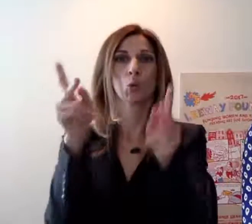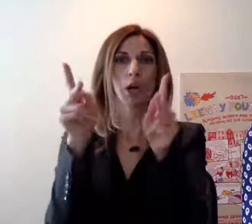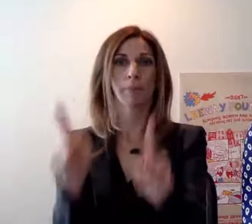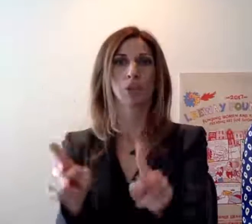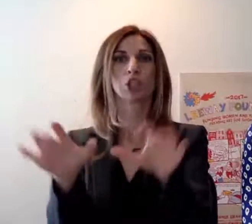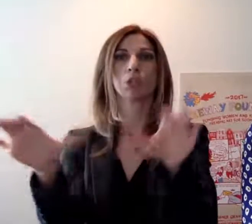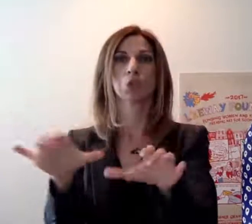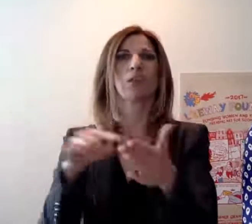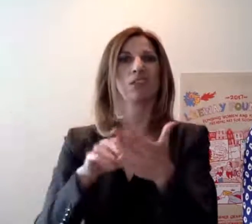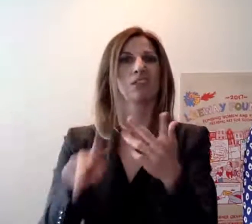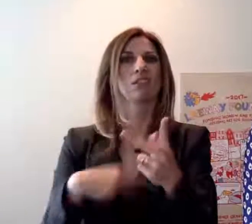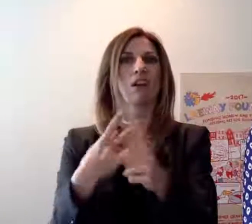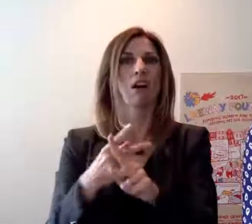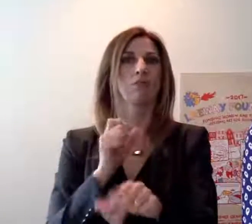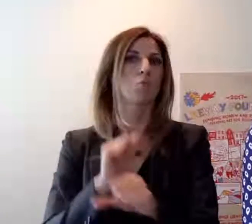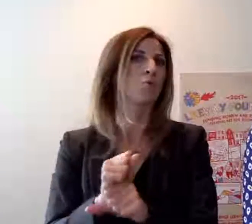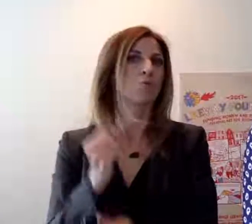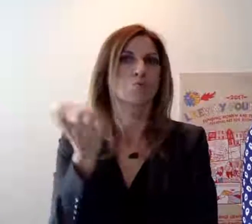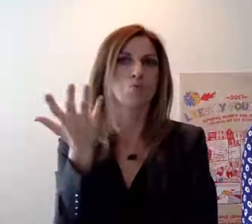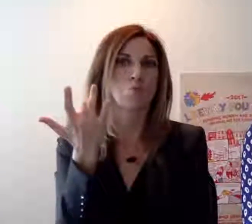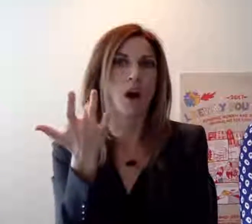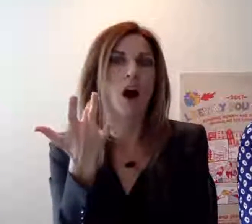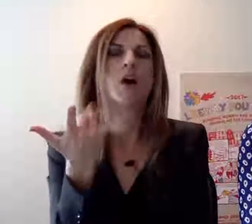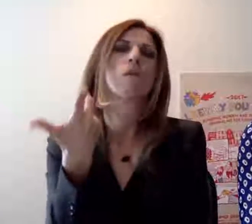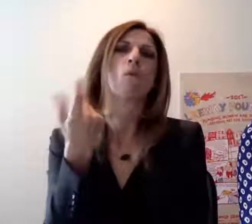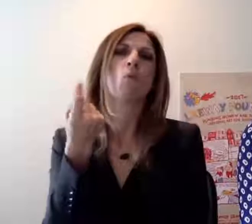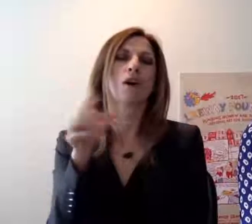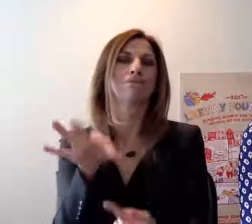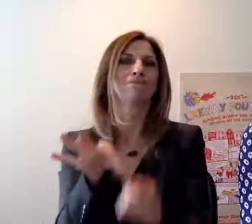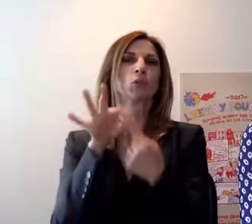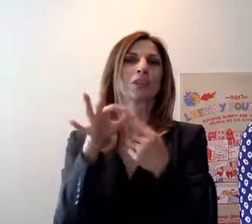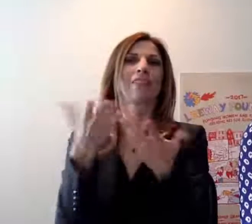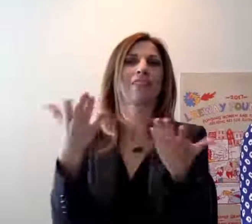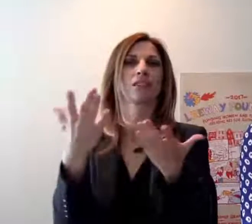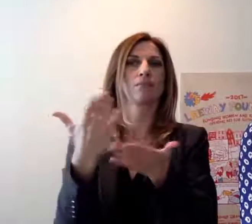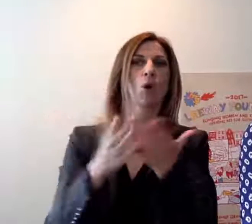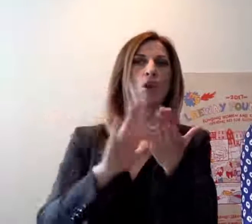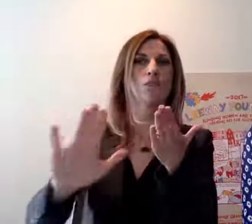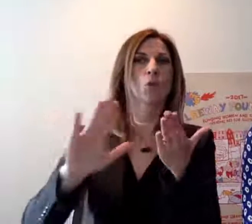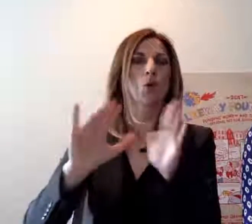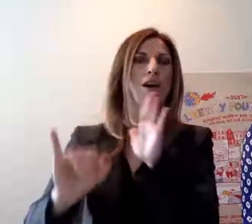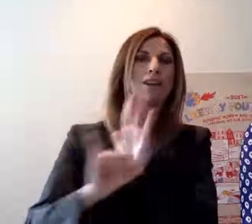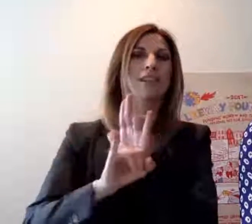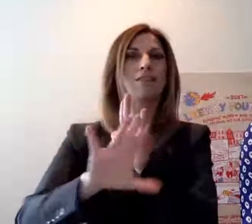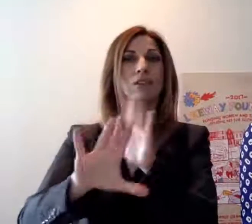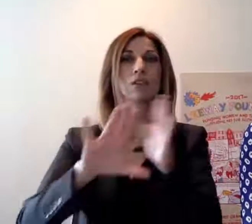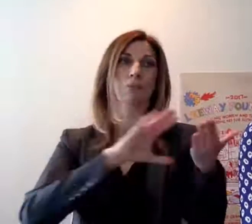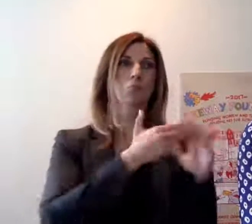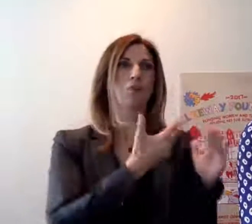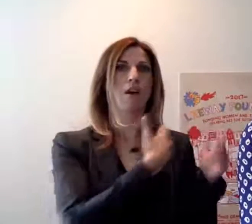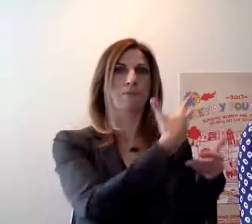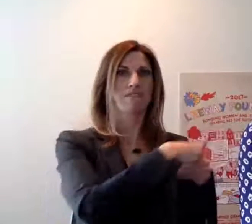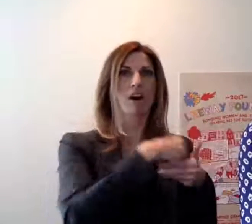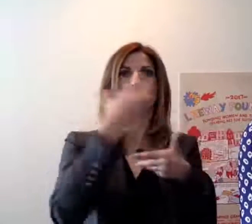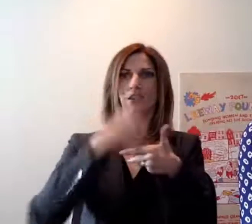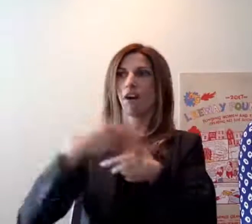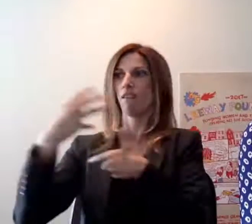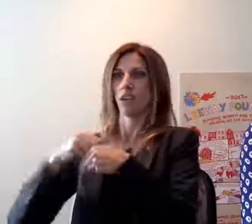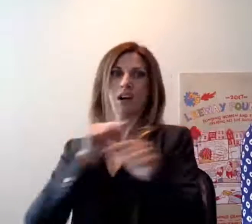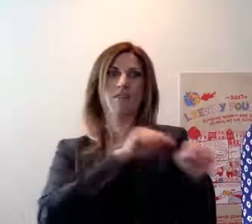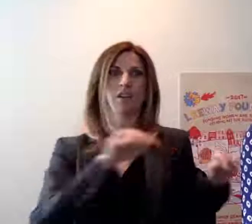doing this work? What are the unique intersections of your identity and the communities that you're a part of